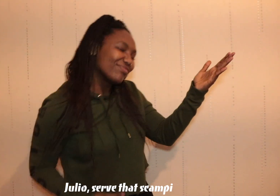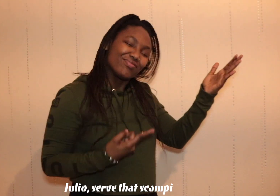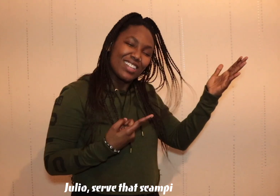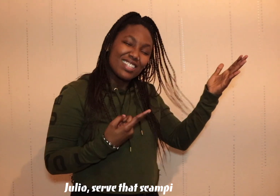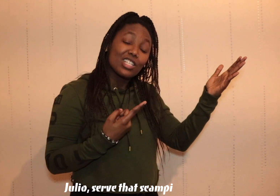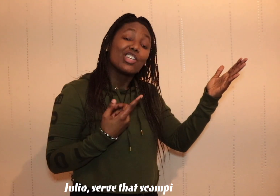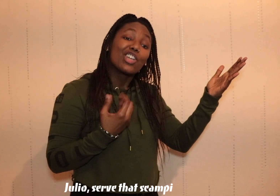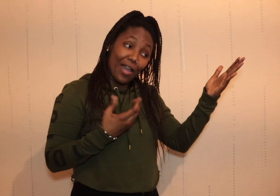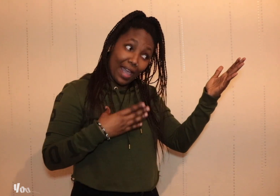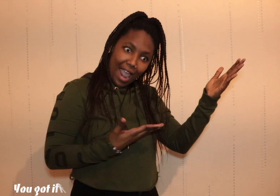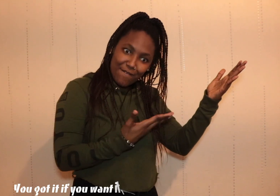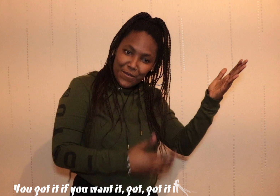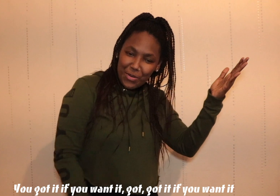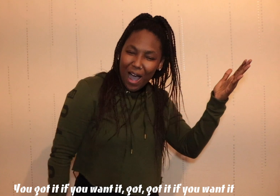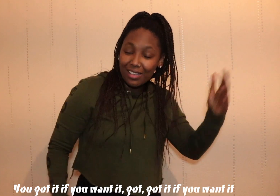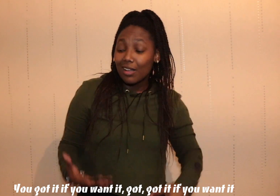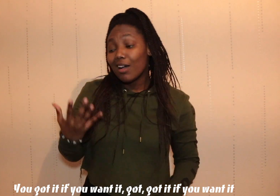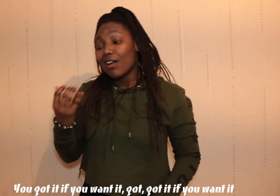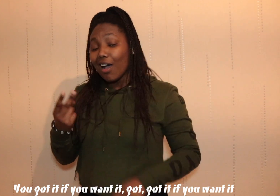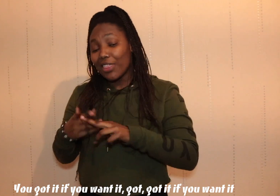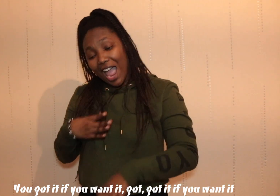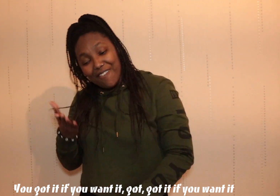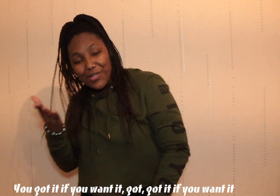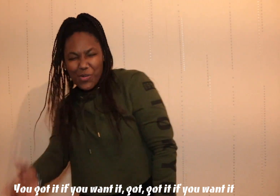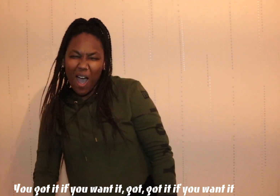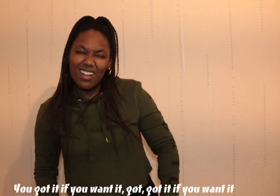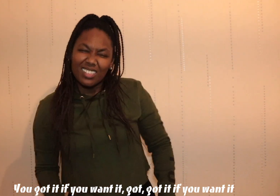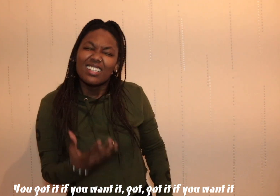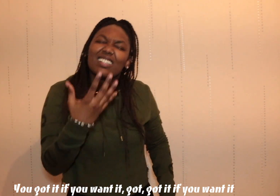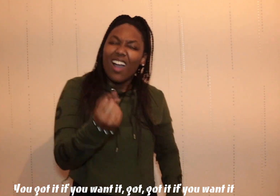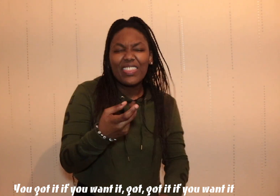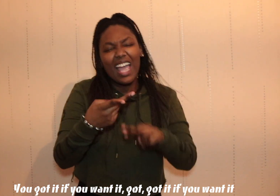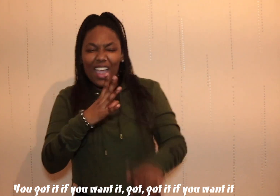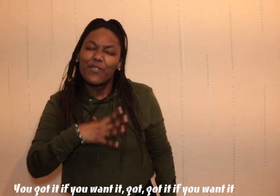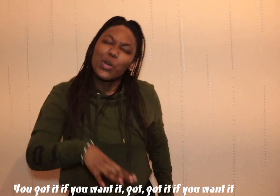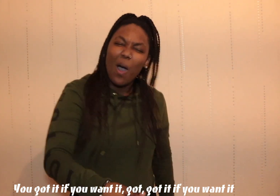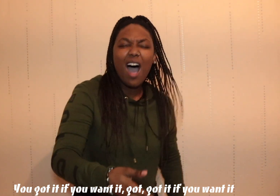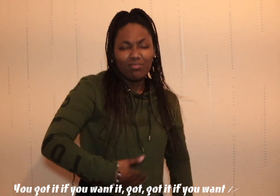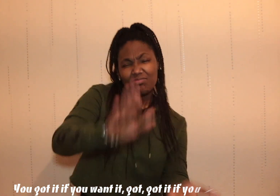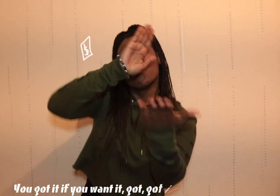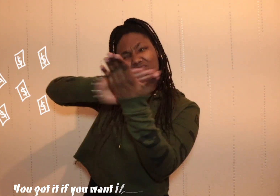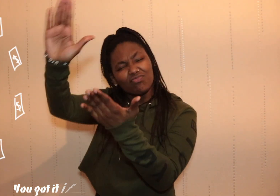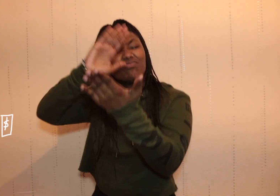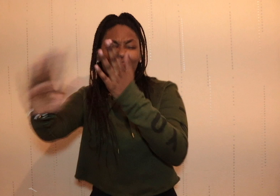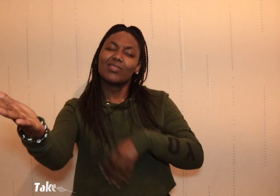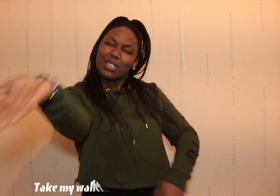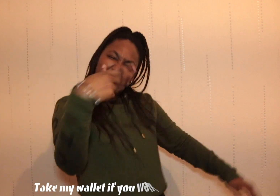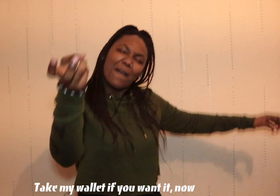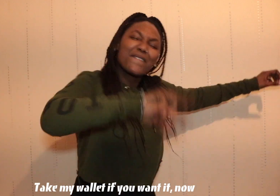that scammy You got it if you want it Got, got it if you want it Said you got it if you want it Take my wallet if you want it